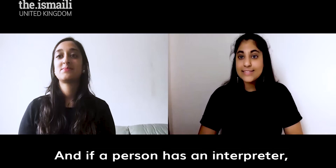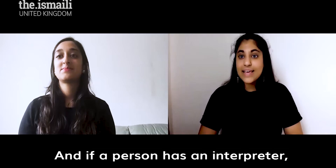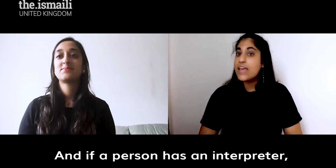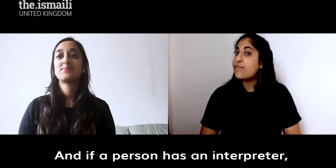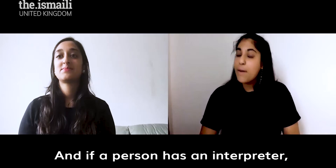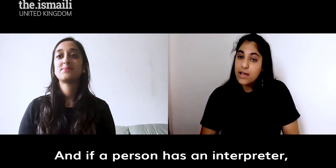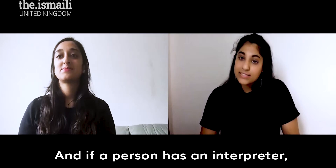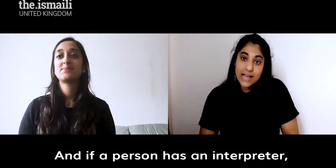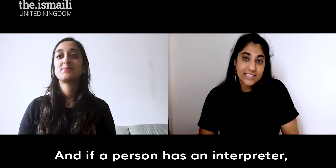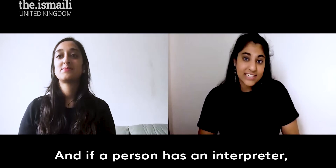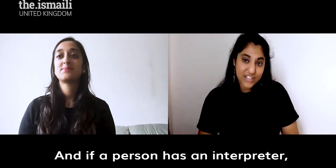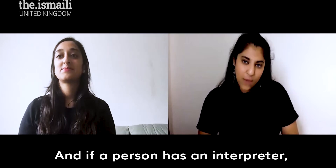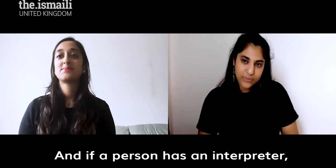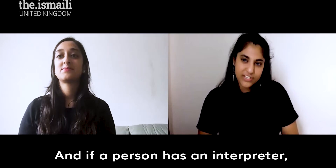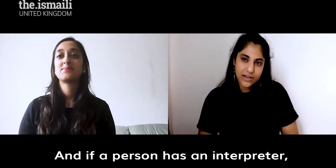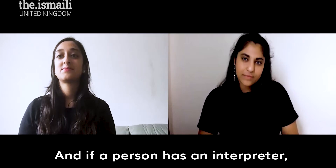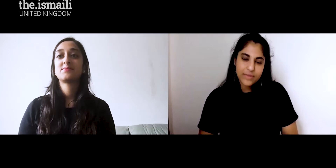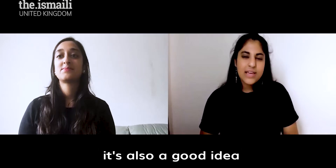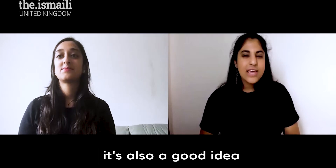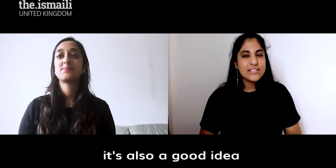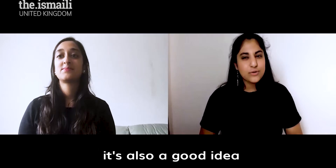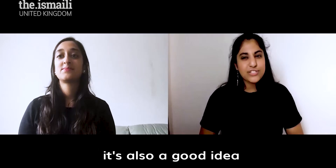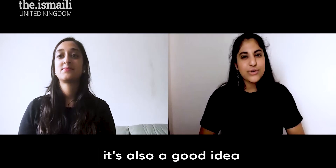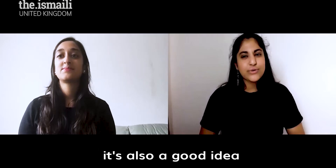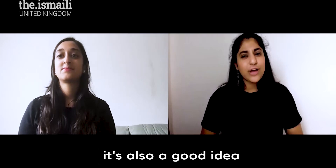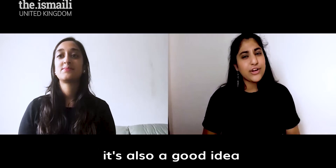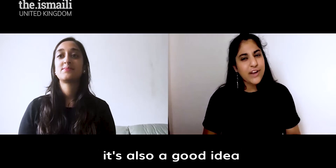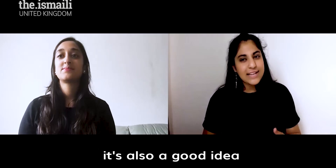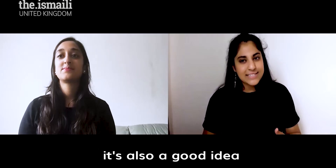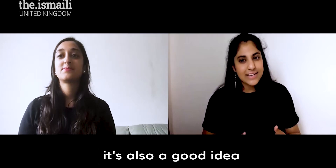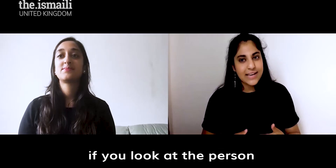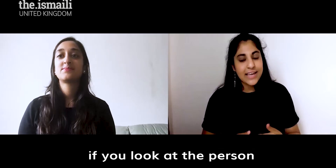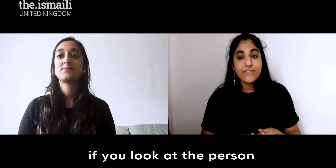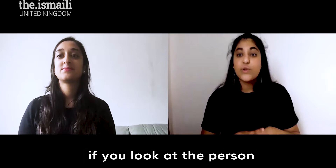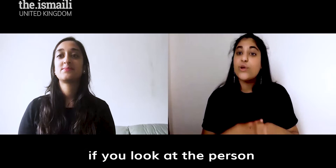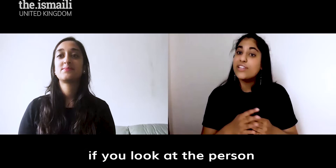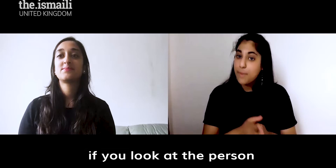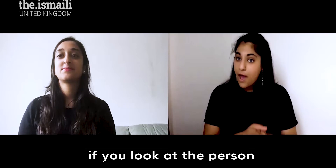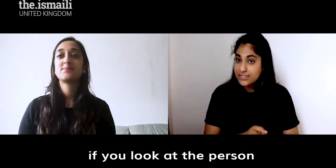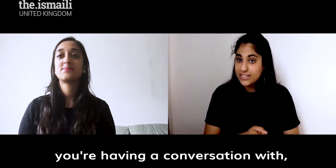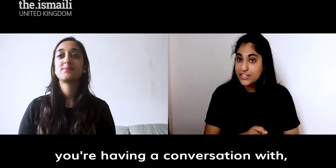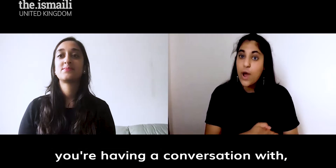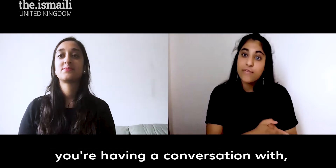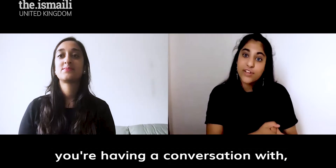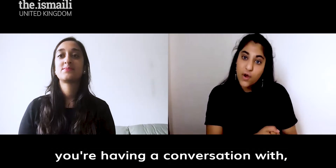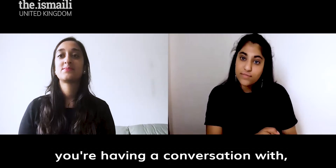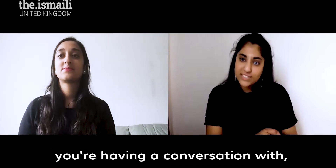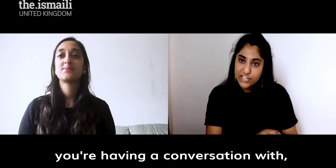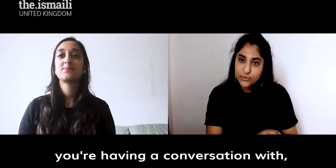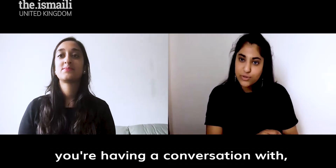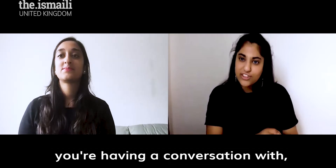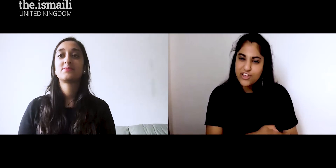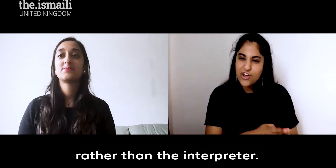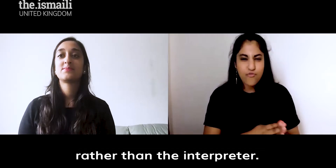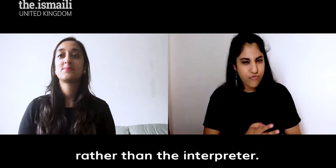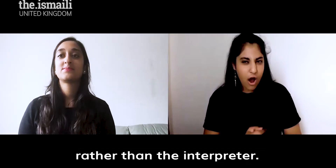if a person has an interpreter, it's also a good idea if you look at the person you're having a conversation with rather than